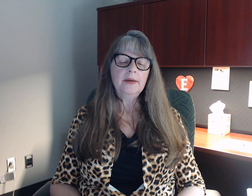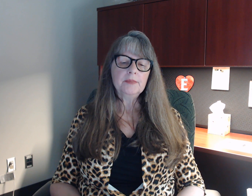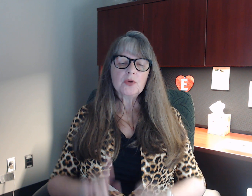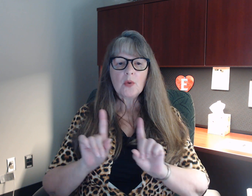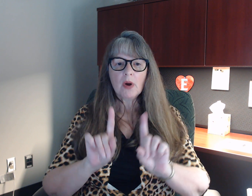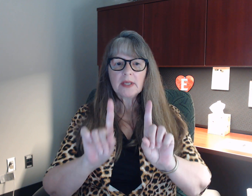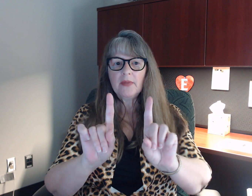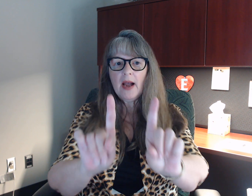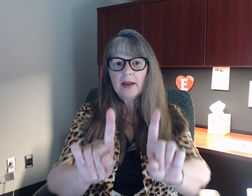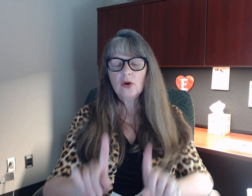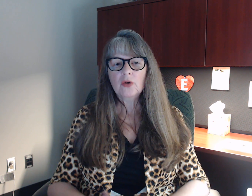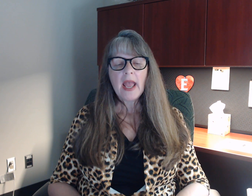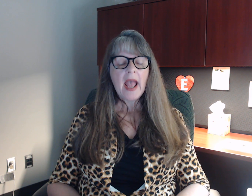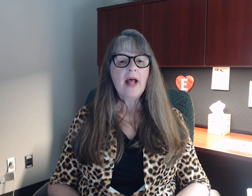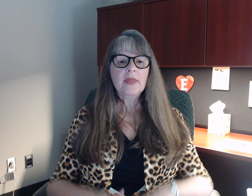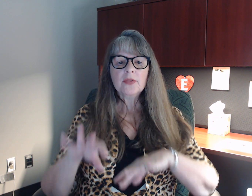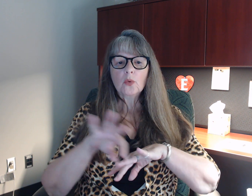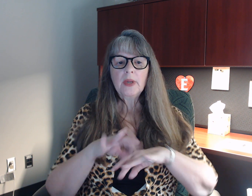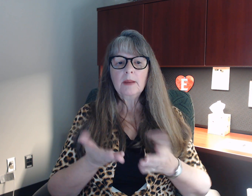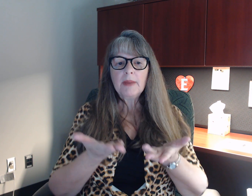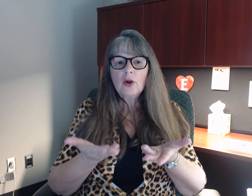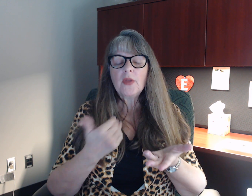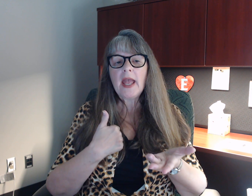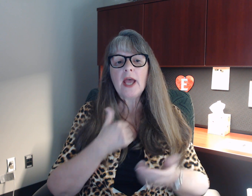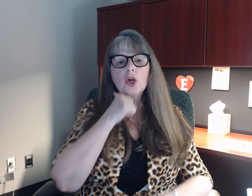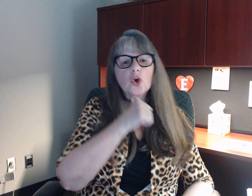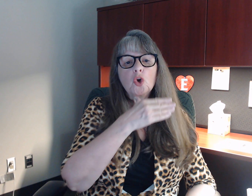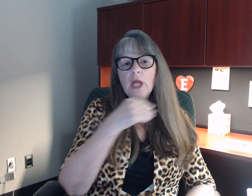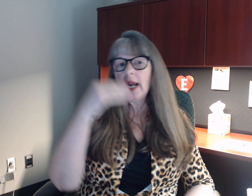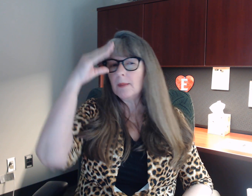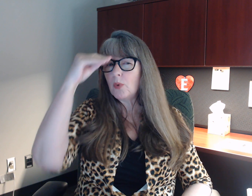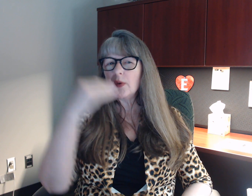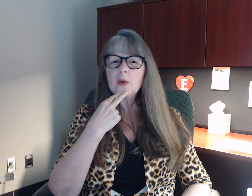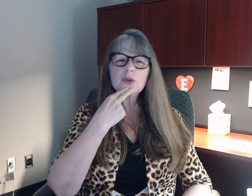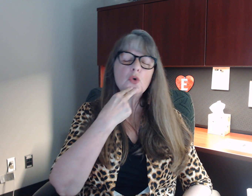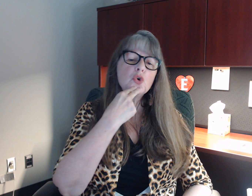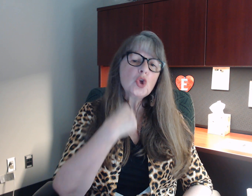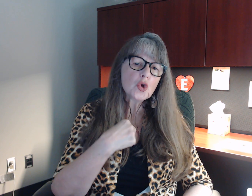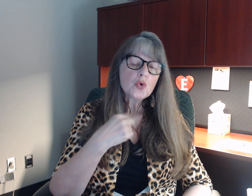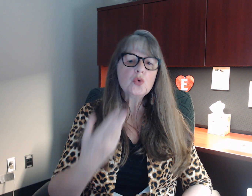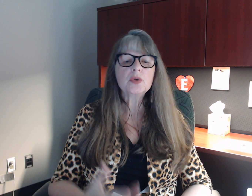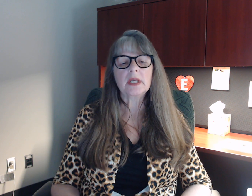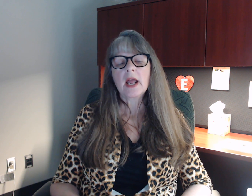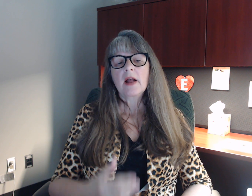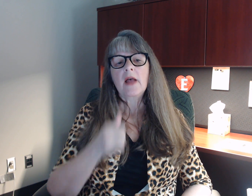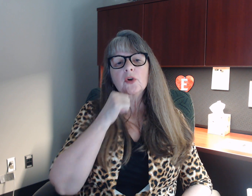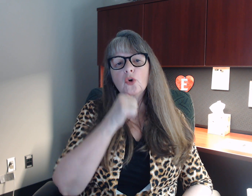so they walked down the aisle, and then the ring bearer, they had a girl and a boy. They were so cute. And the girl,